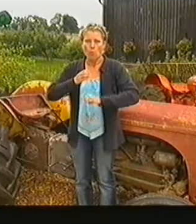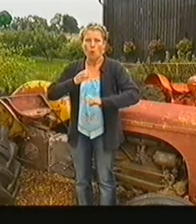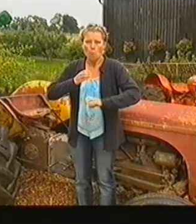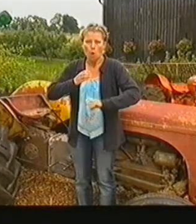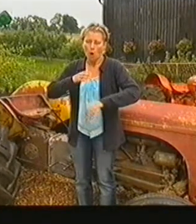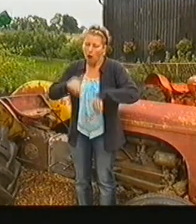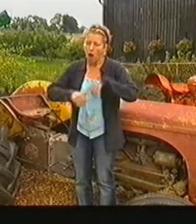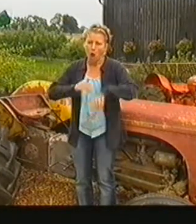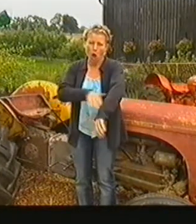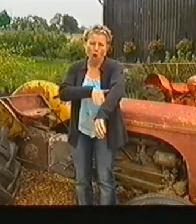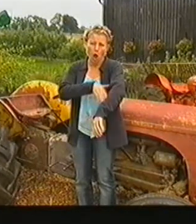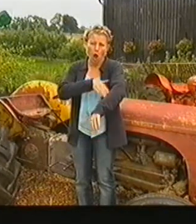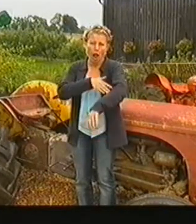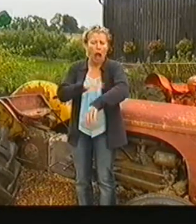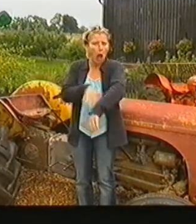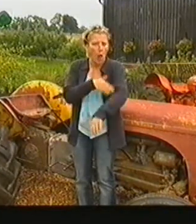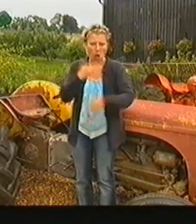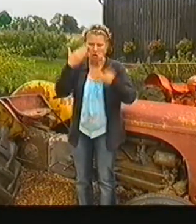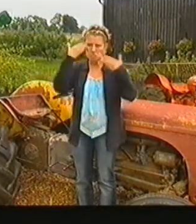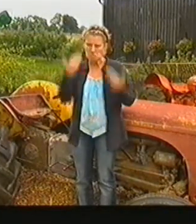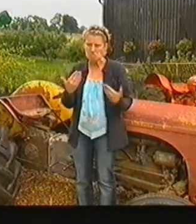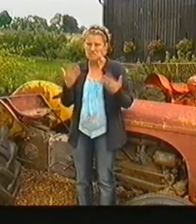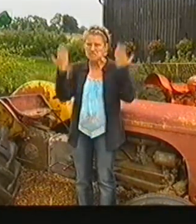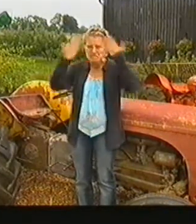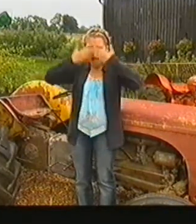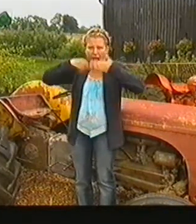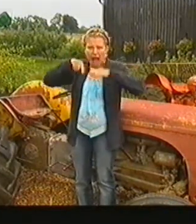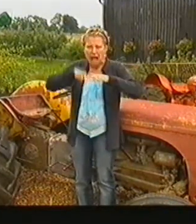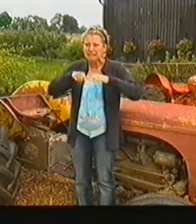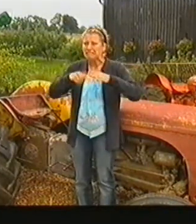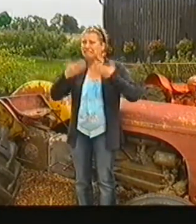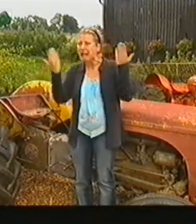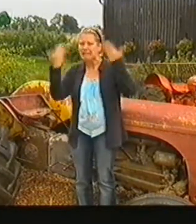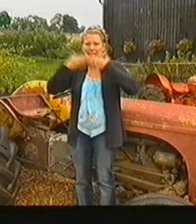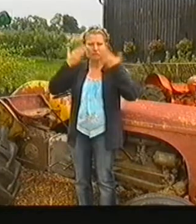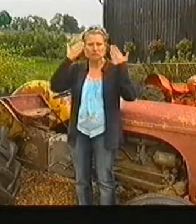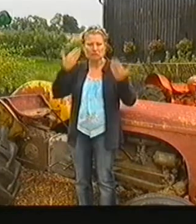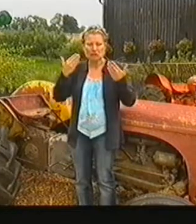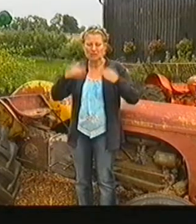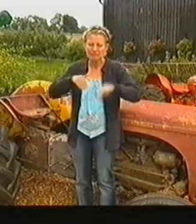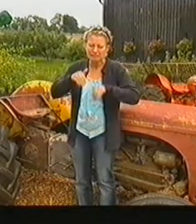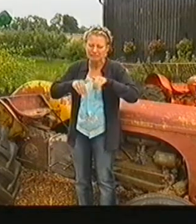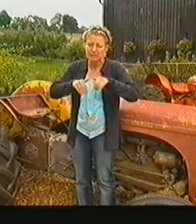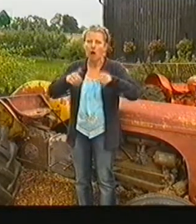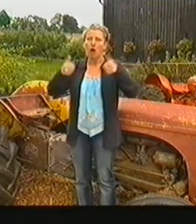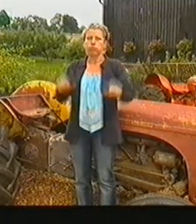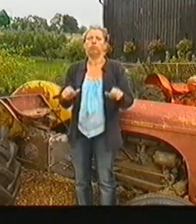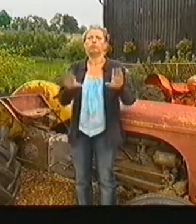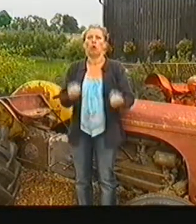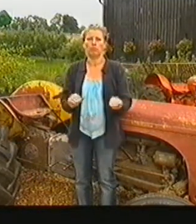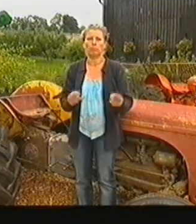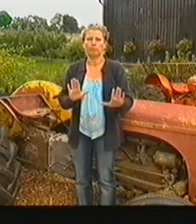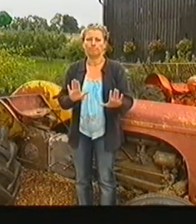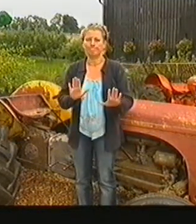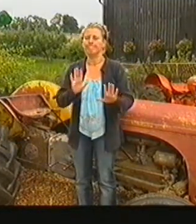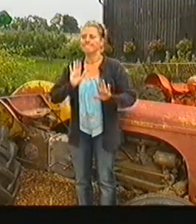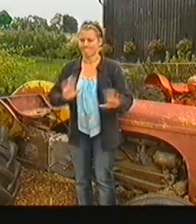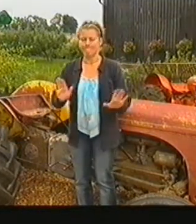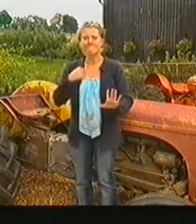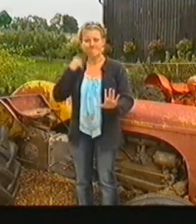For how long they did not know, because there were no days and no nights in the murky tunnel. But at last Mr. Fox gave the order to